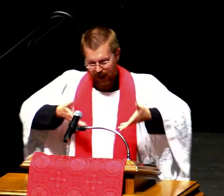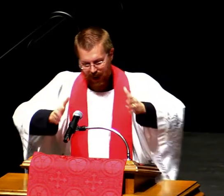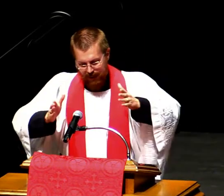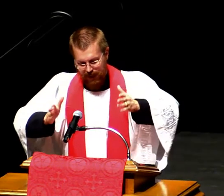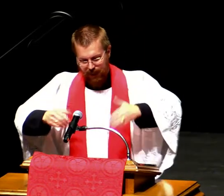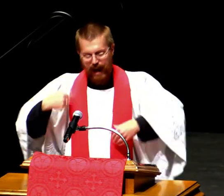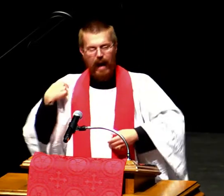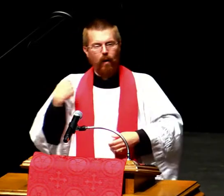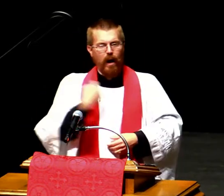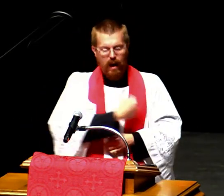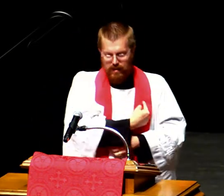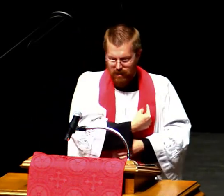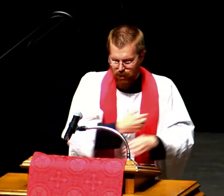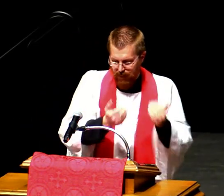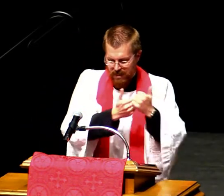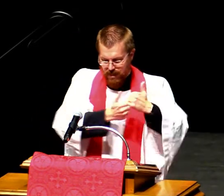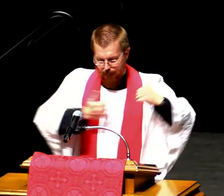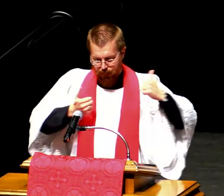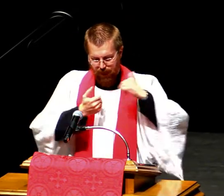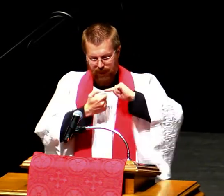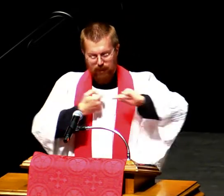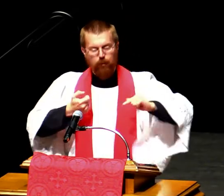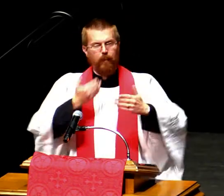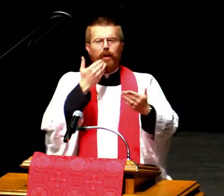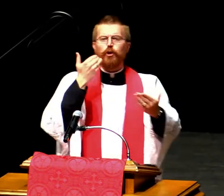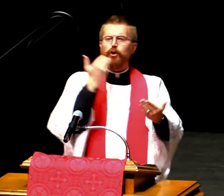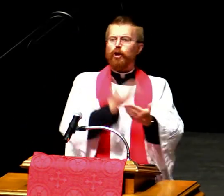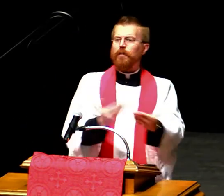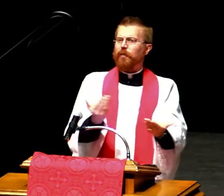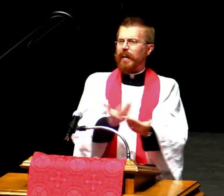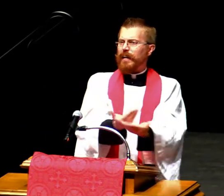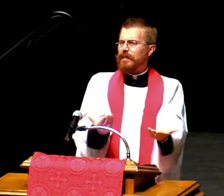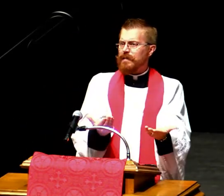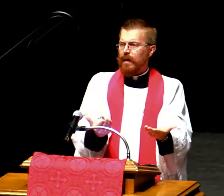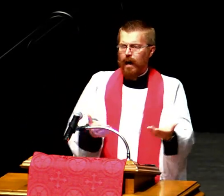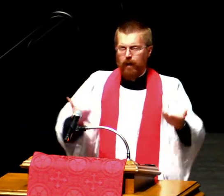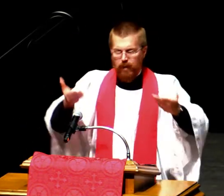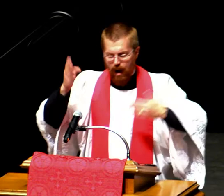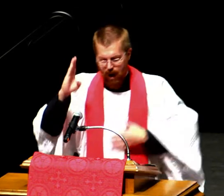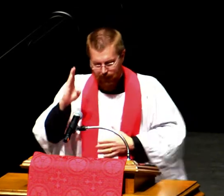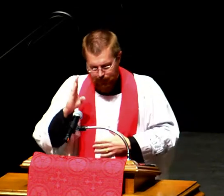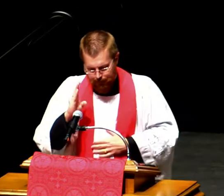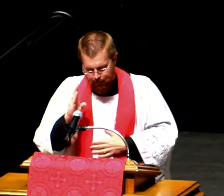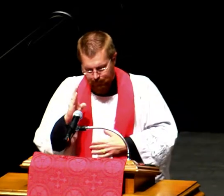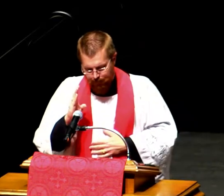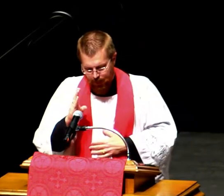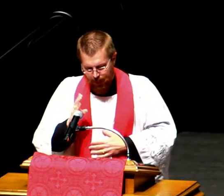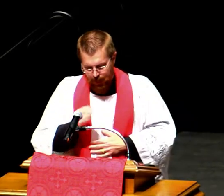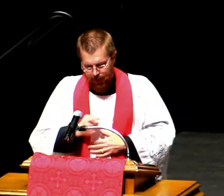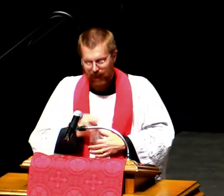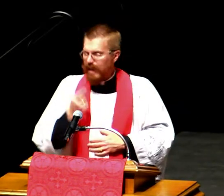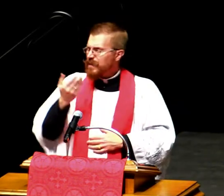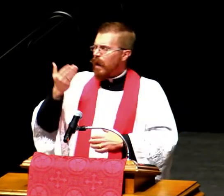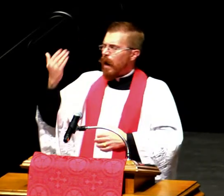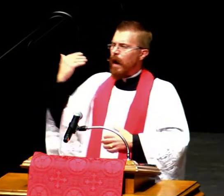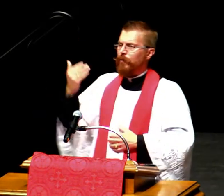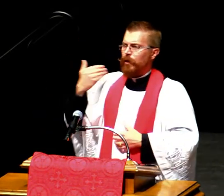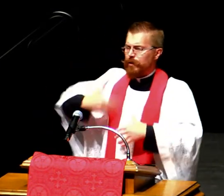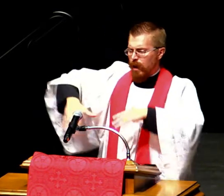not allow us to be separated from the good things of God. He has hovered